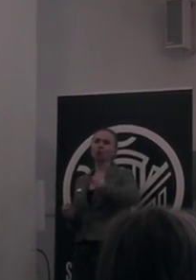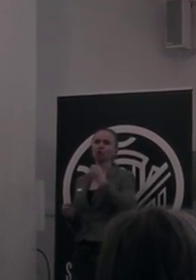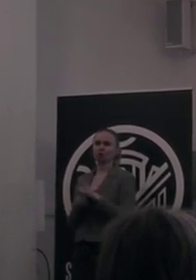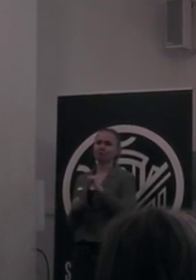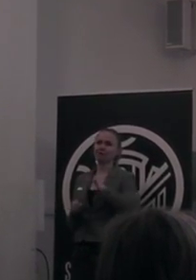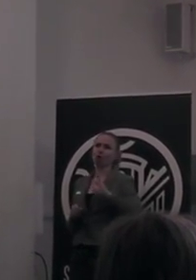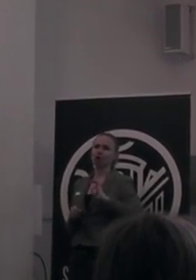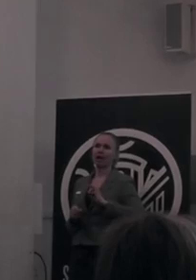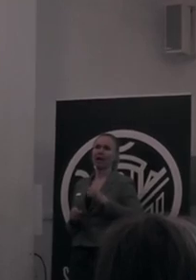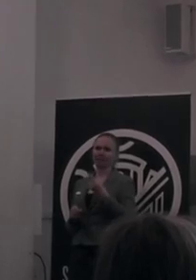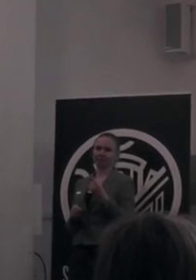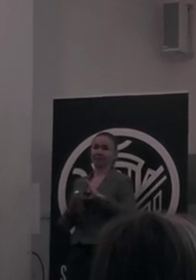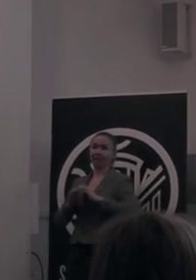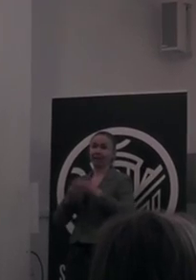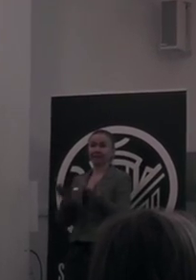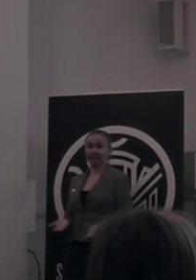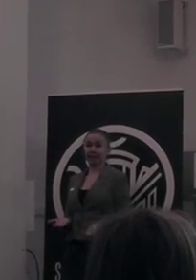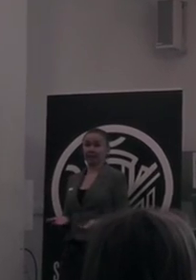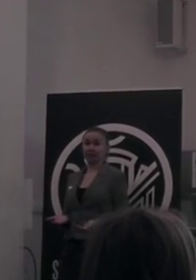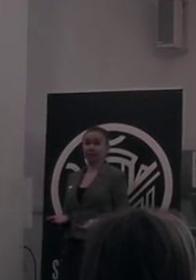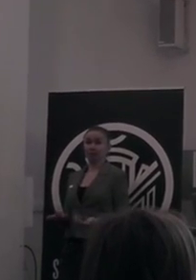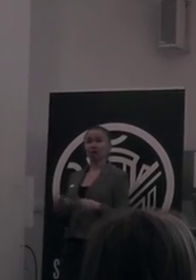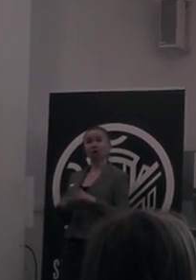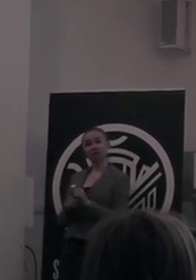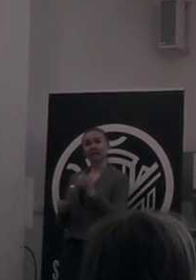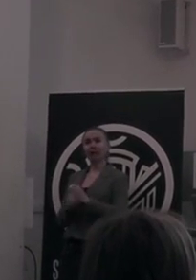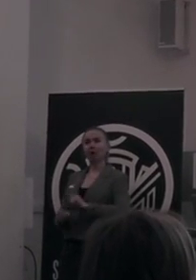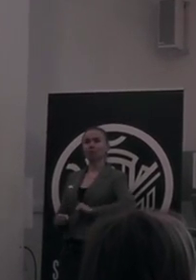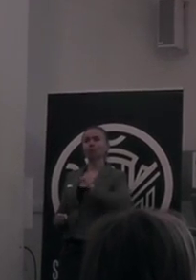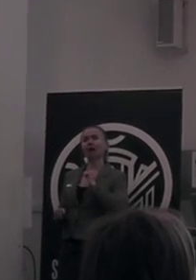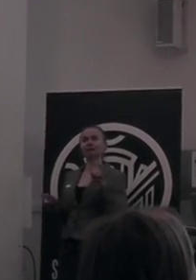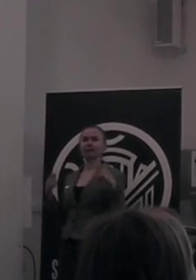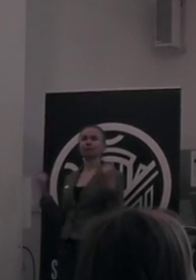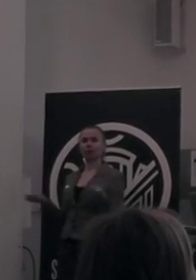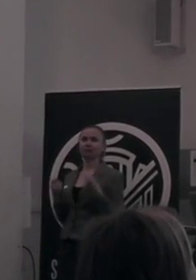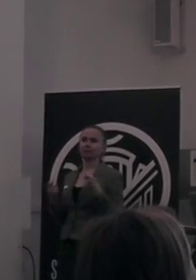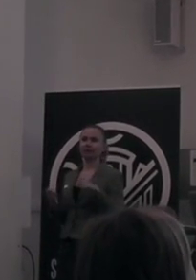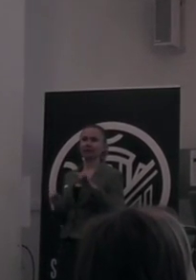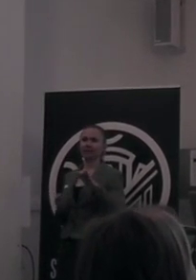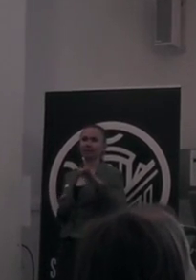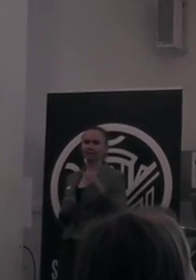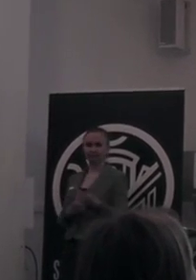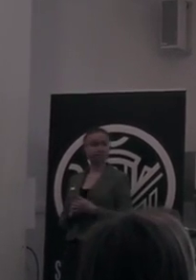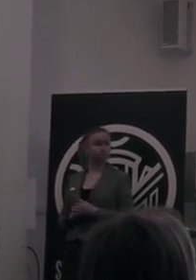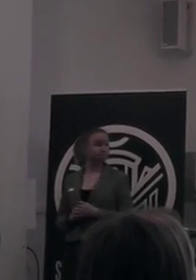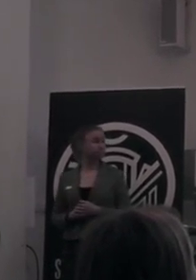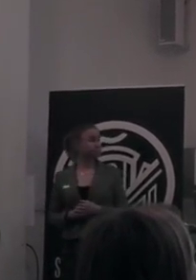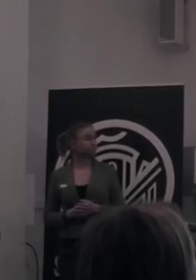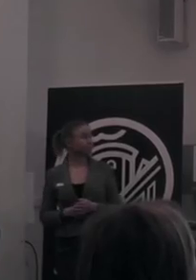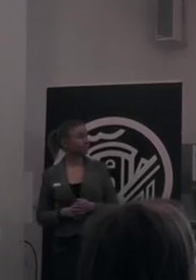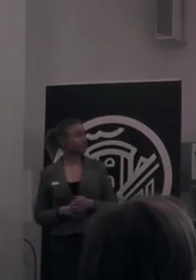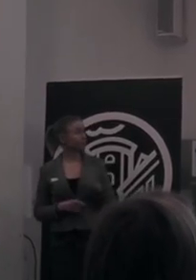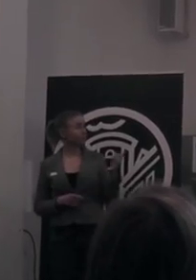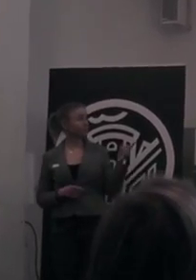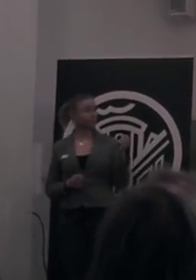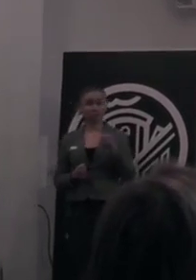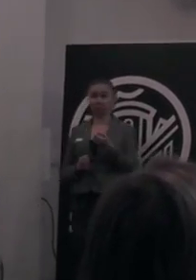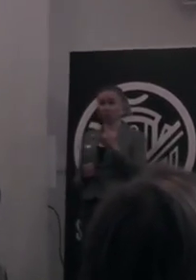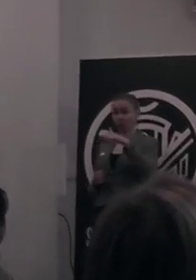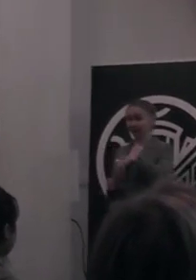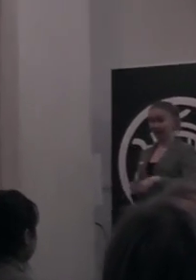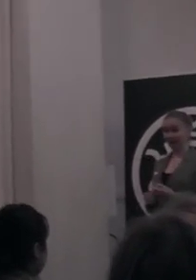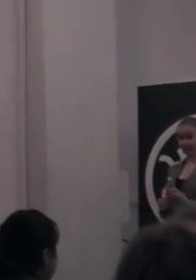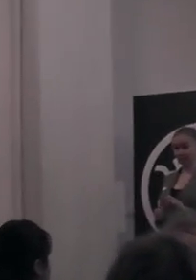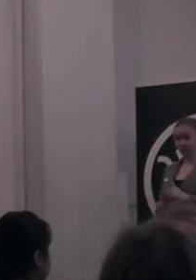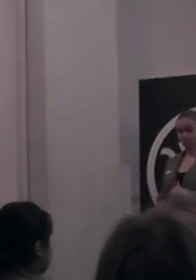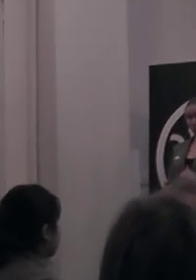today, and who do it in the form of Pride celebrations, LGBT Pride celebrations. Has anyone here been to